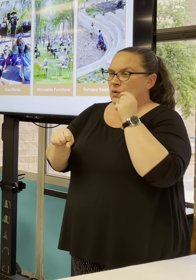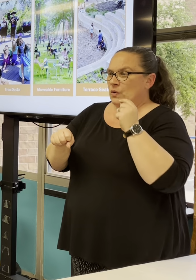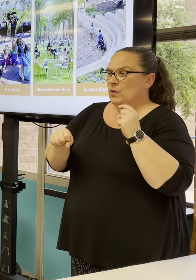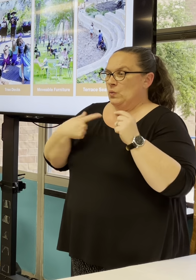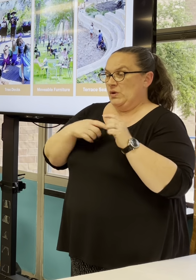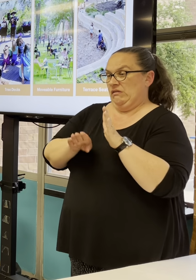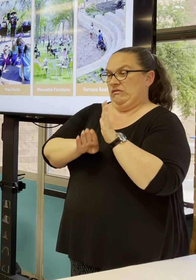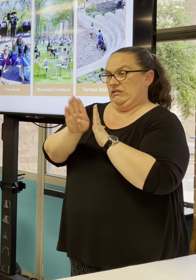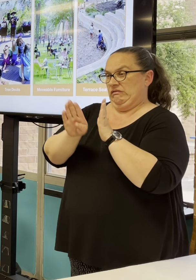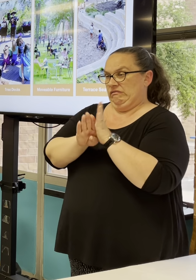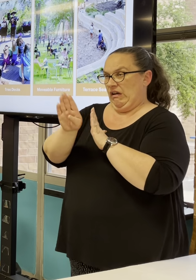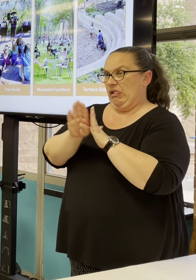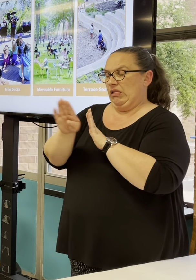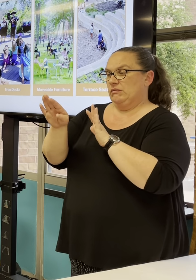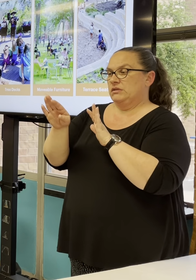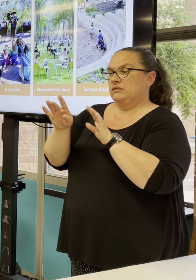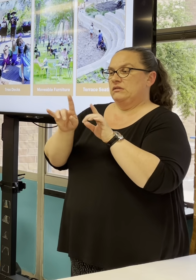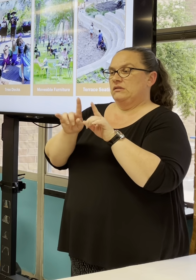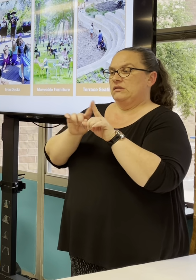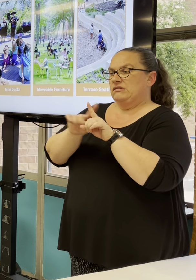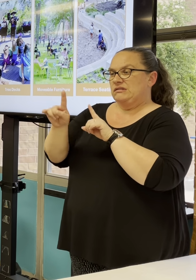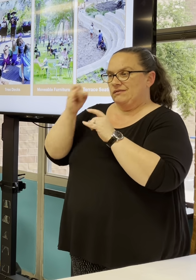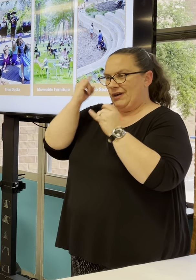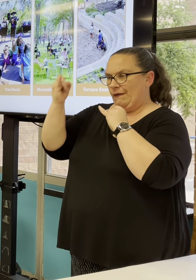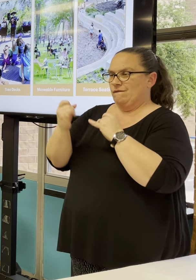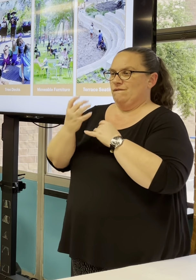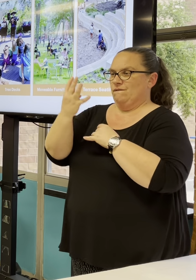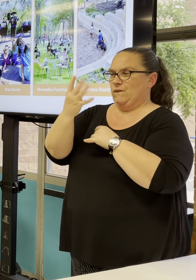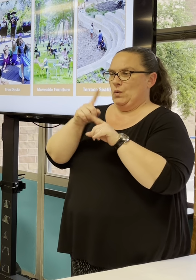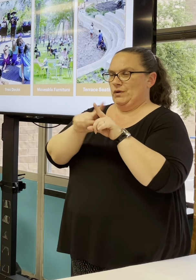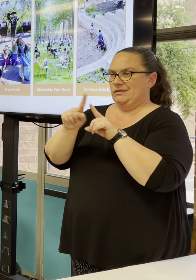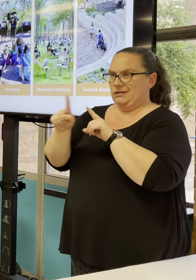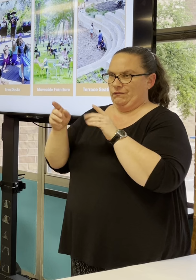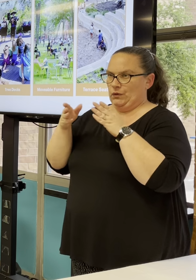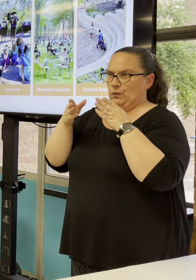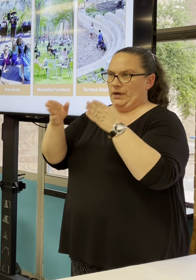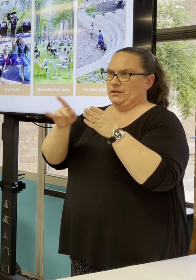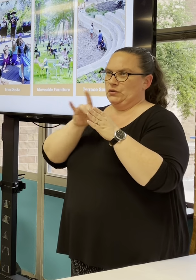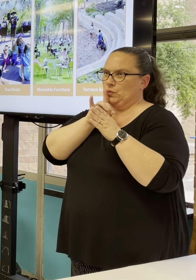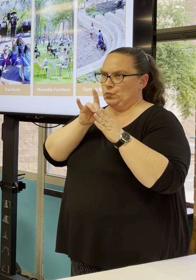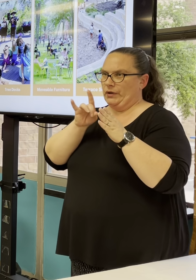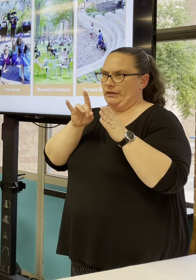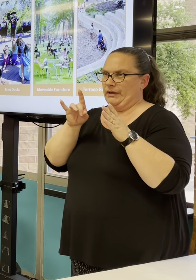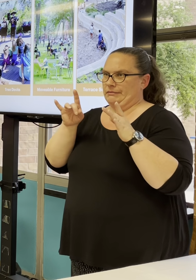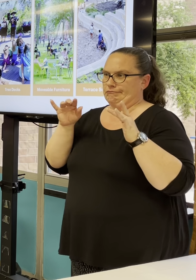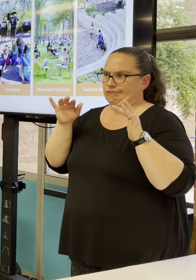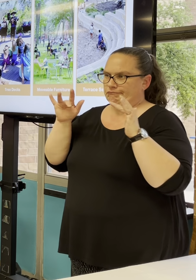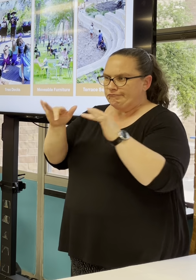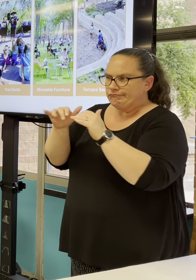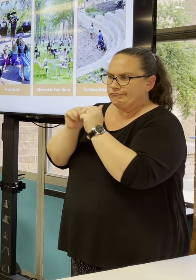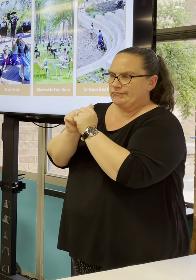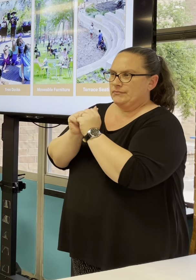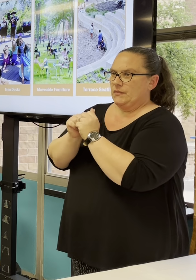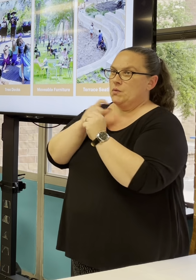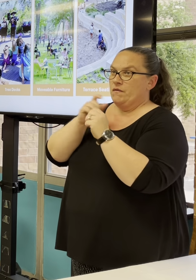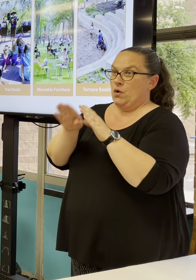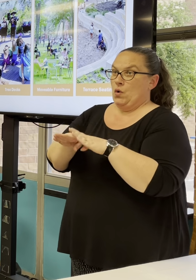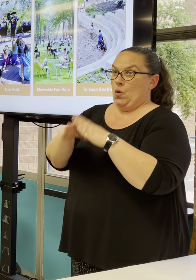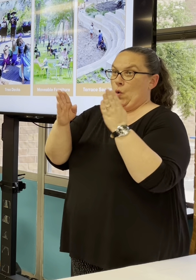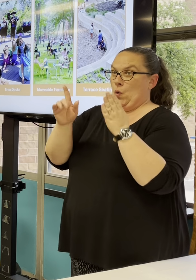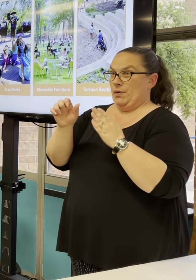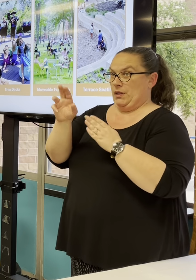we've developed a language of 4 different ways to really gather. One, we're gonna have an open lawn, which